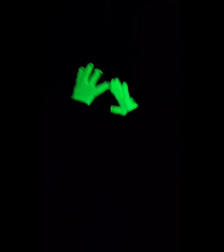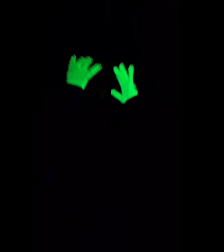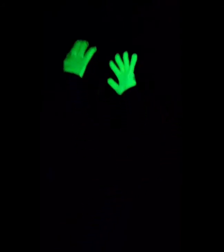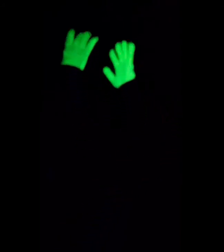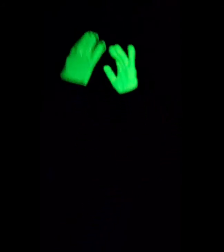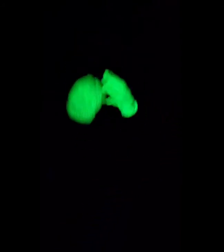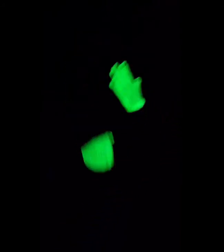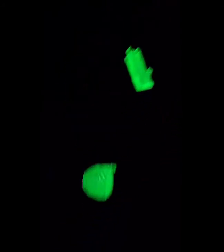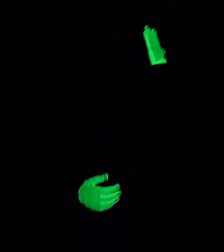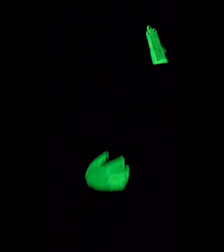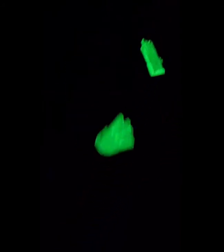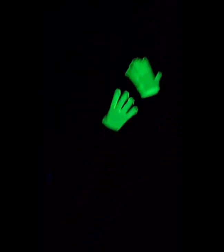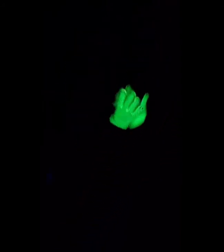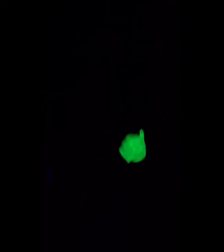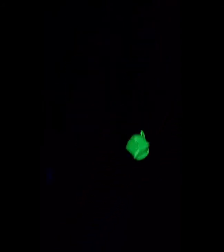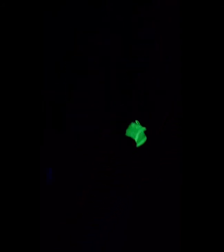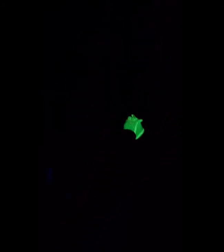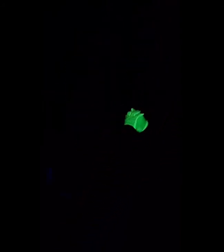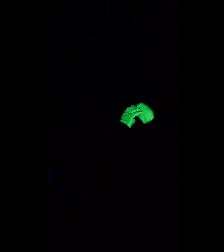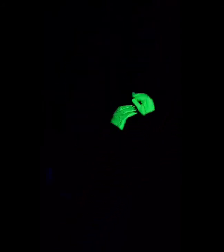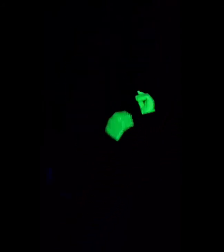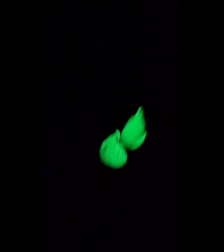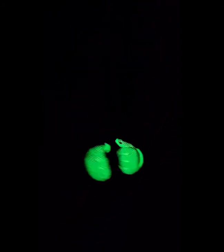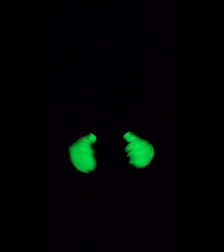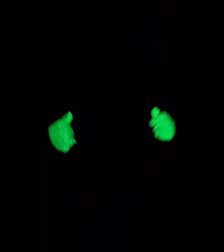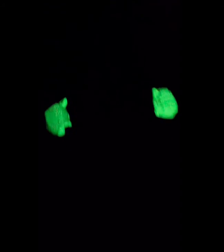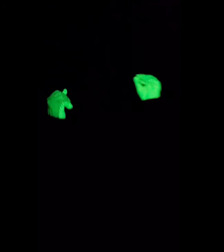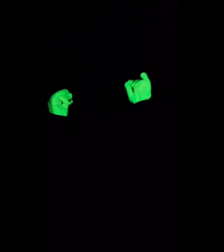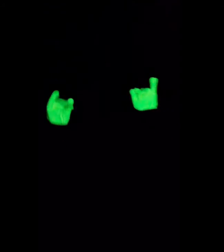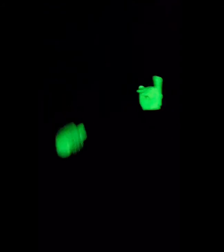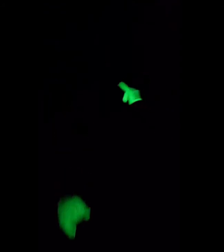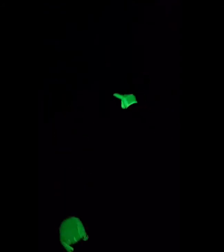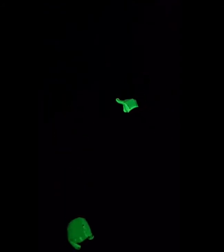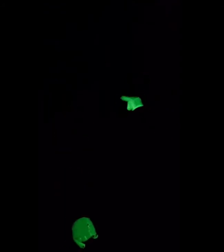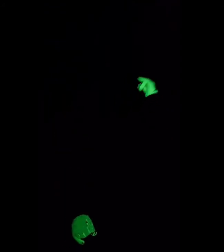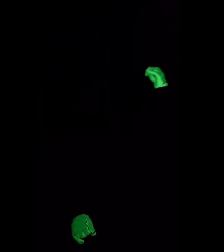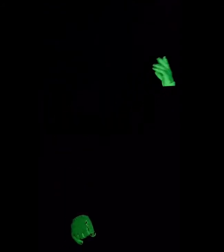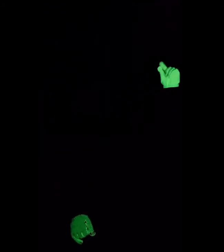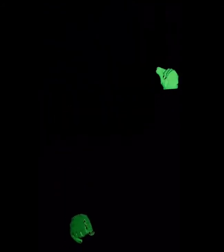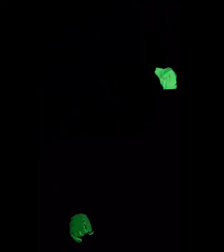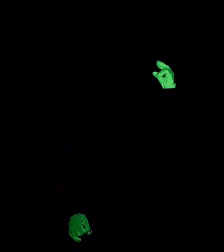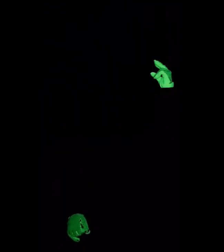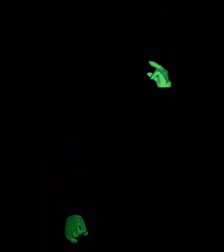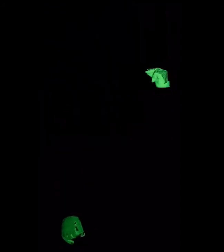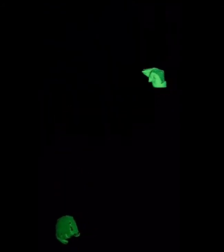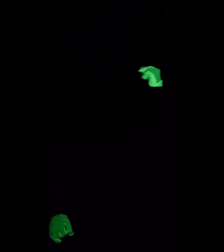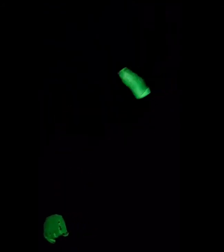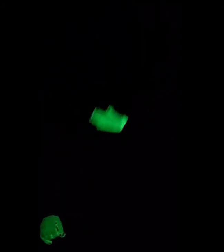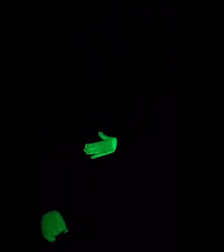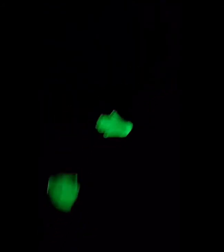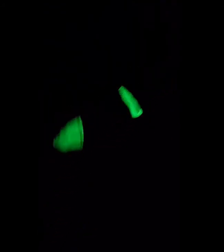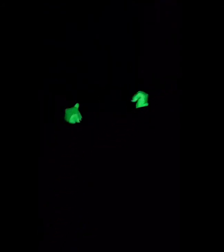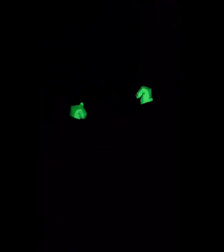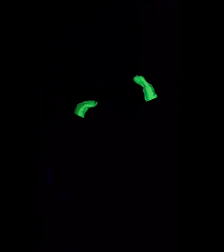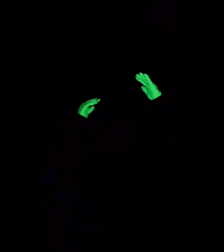with your mighty hand But even if you don't, my hope